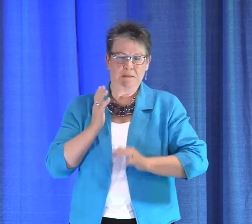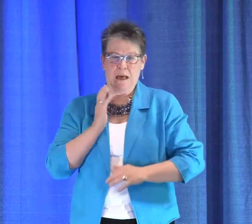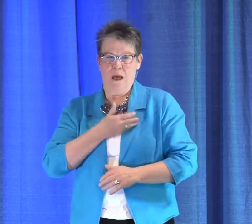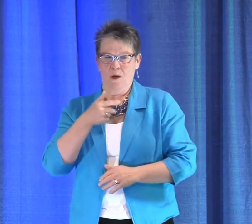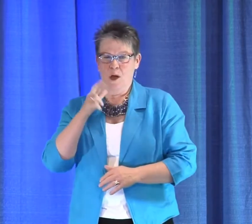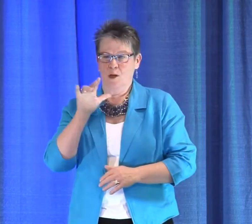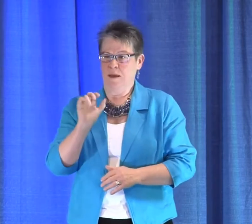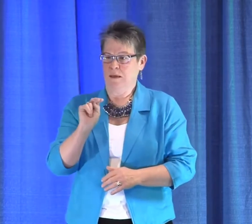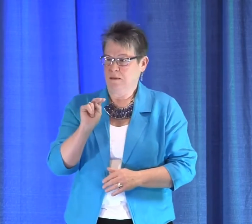to each other.